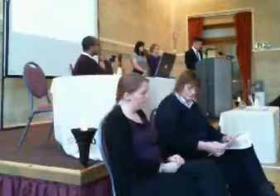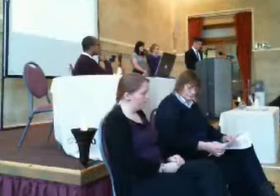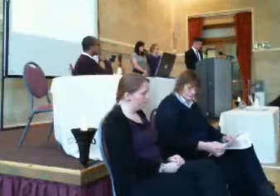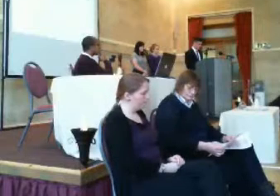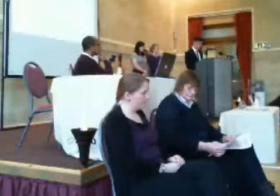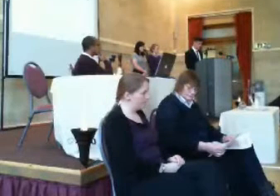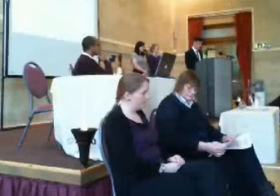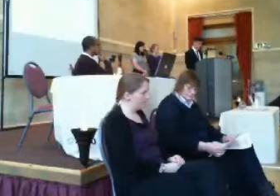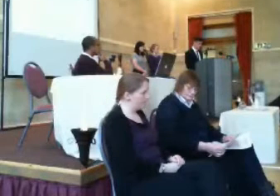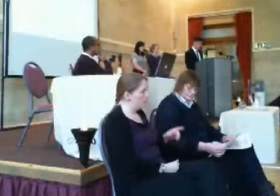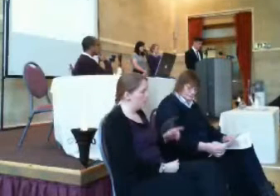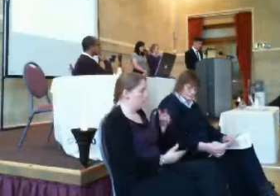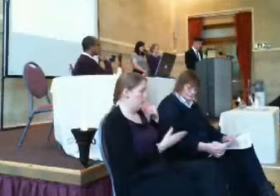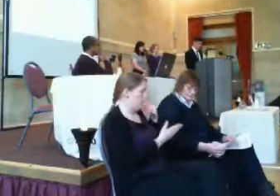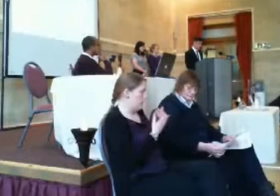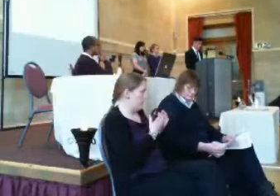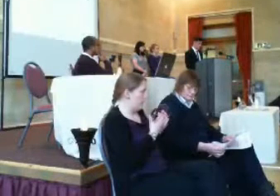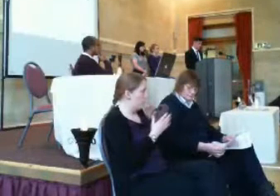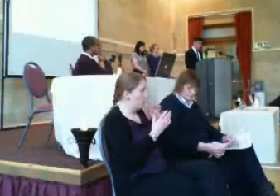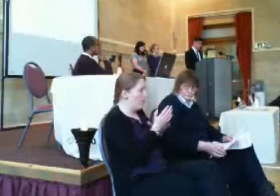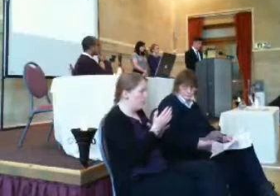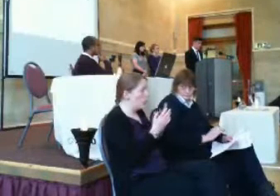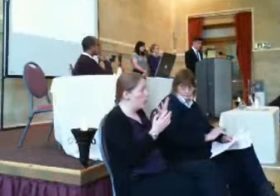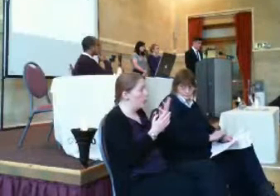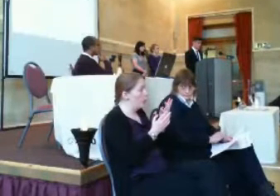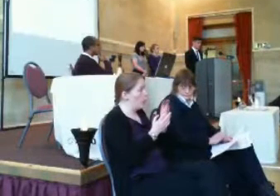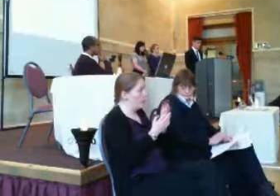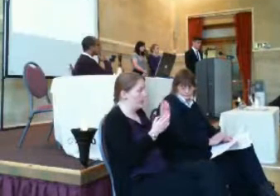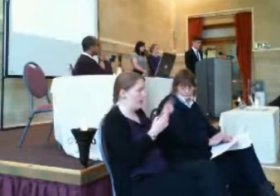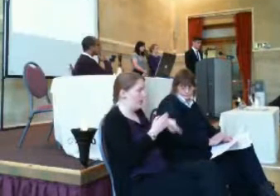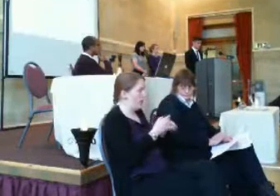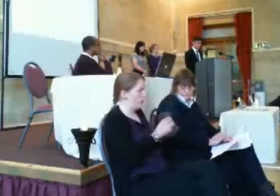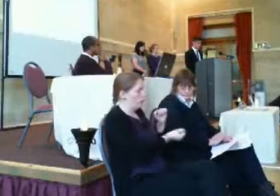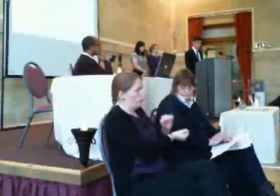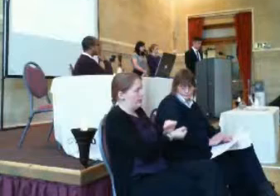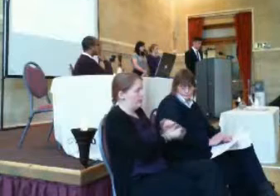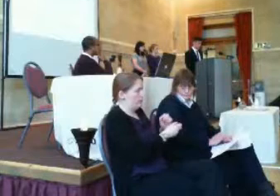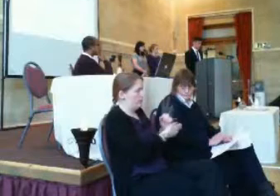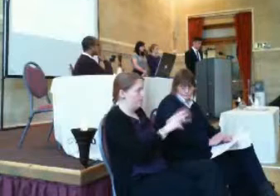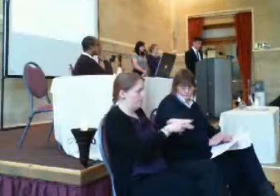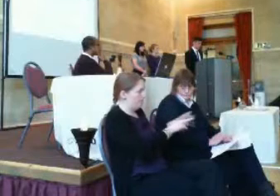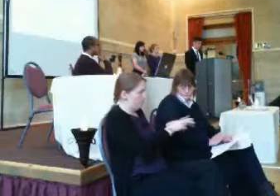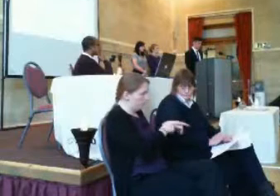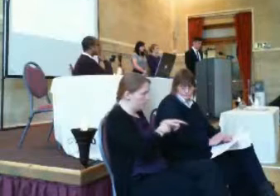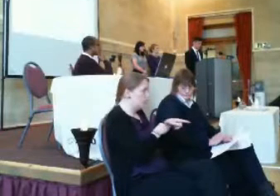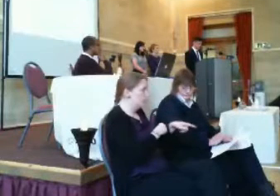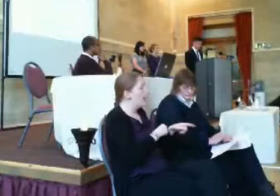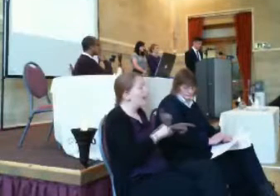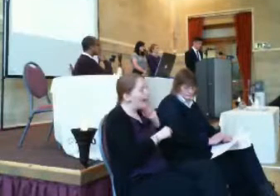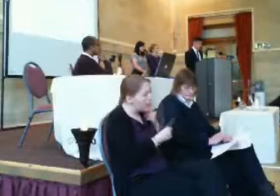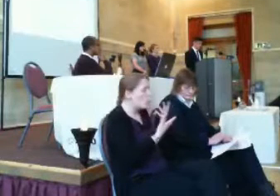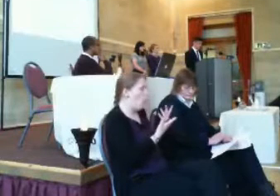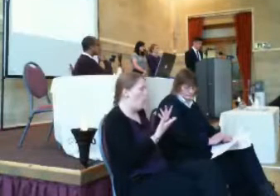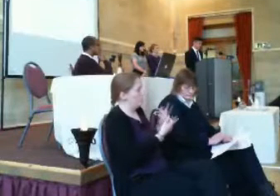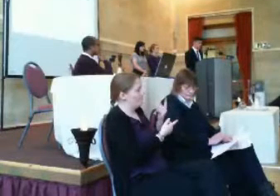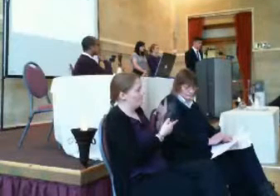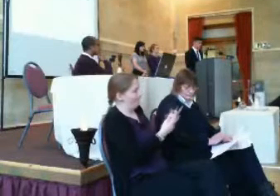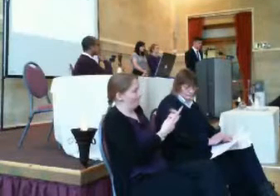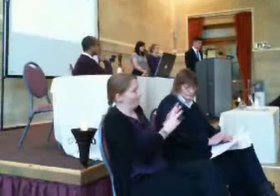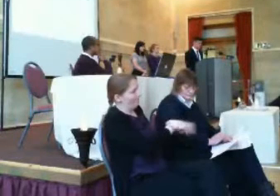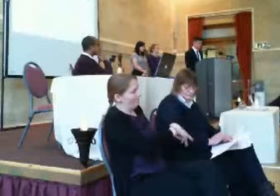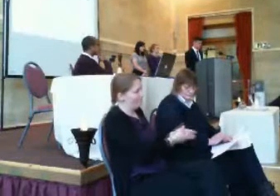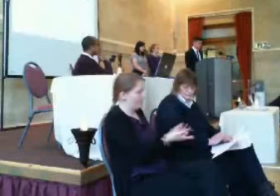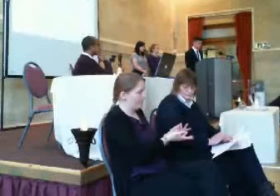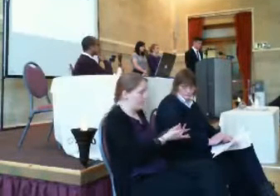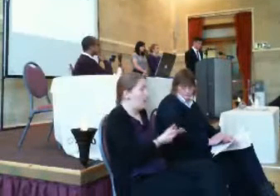In the last few months alone, 30,000 prisoners have been killed off or allowed to die. Those are the simple, horrible facts of